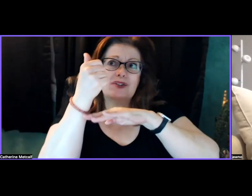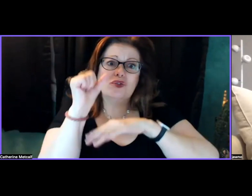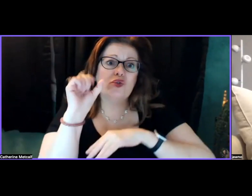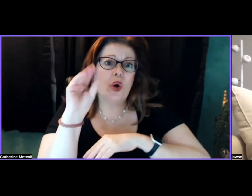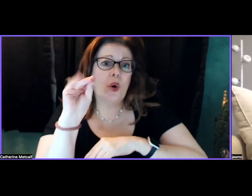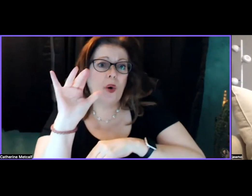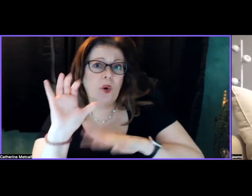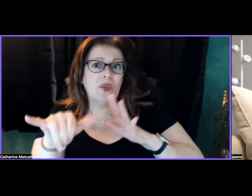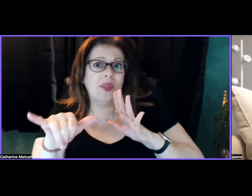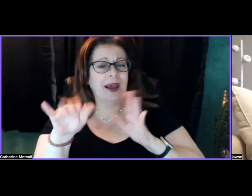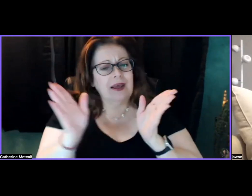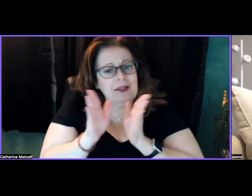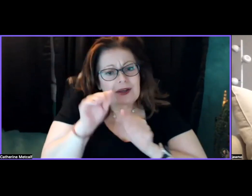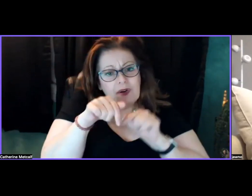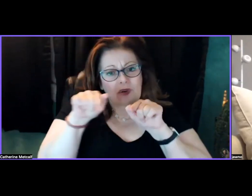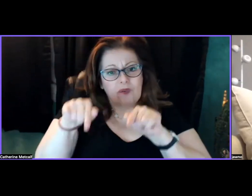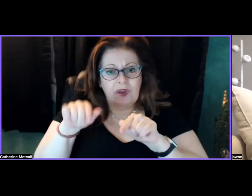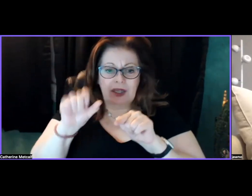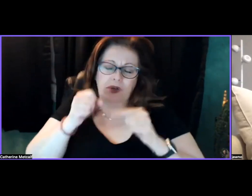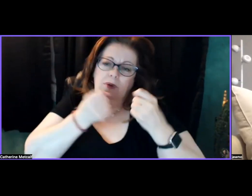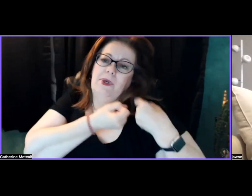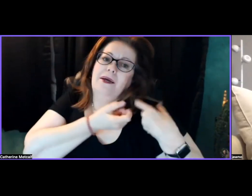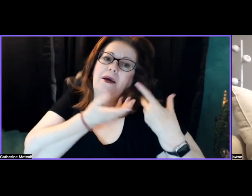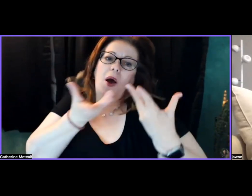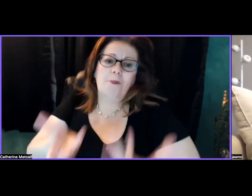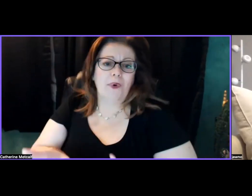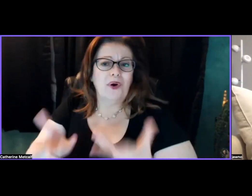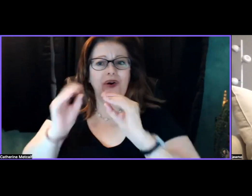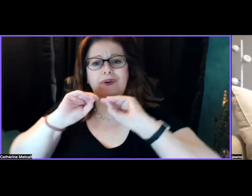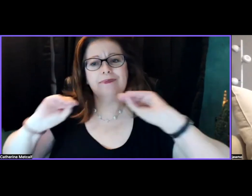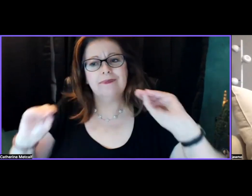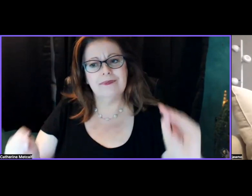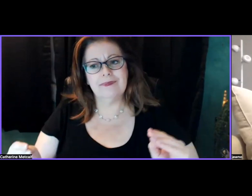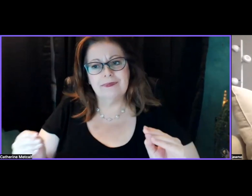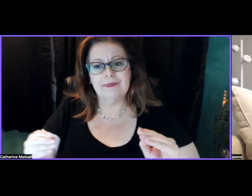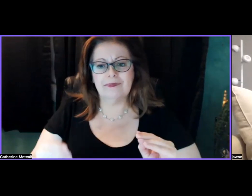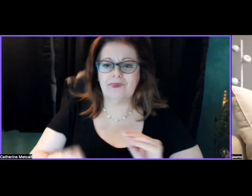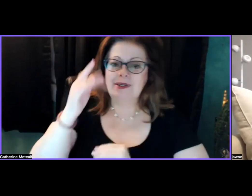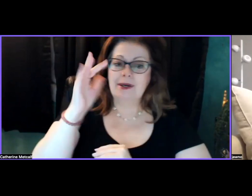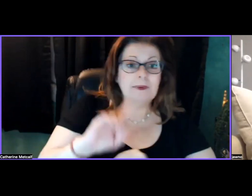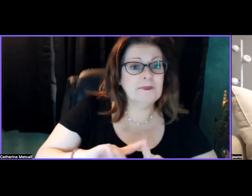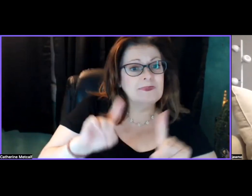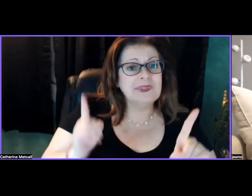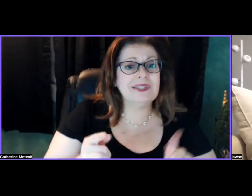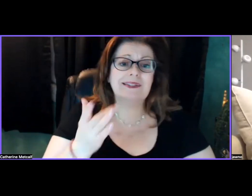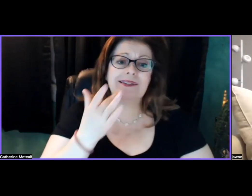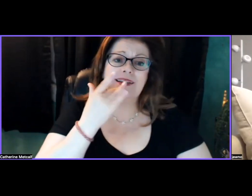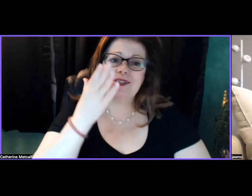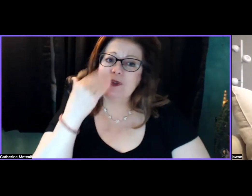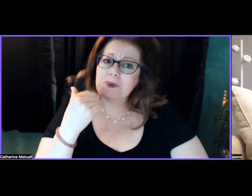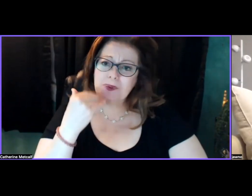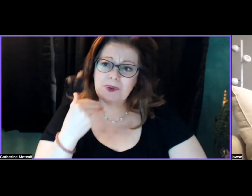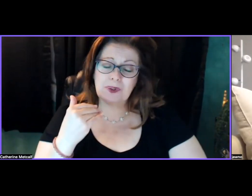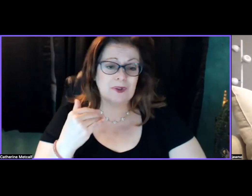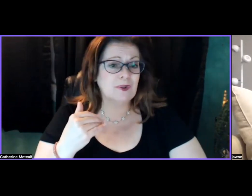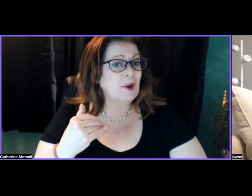unburdened. To the fathers once young enough to taste sugar, to know sweetness, come to me. Lay down